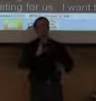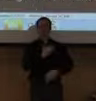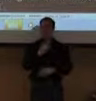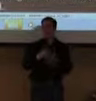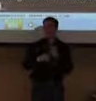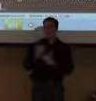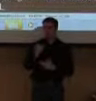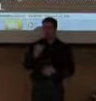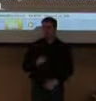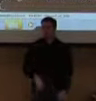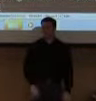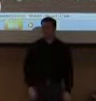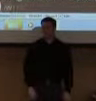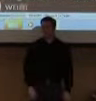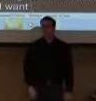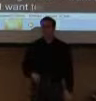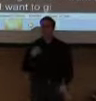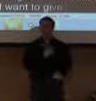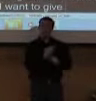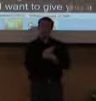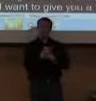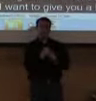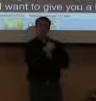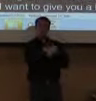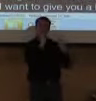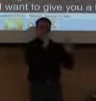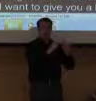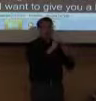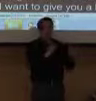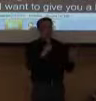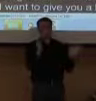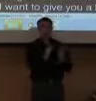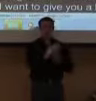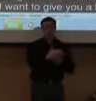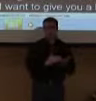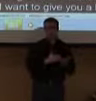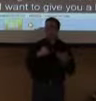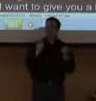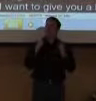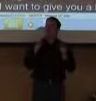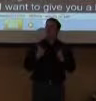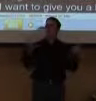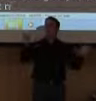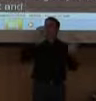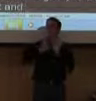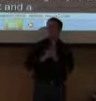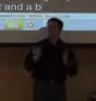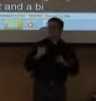because while we do use remote tutoring, that's just a small part. I want to give you a bigger picture of what we're